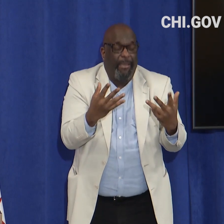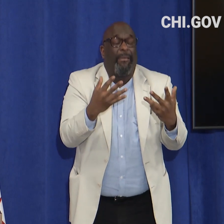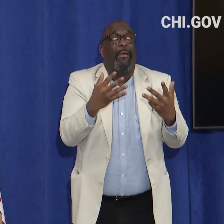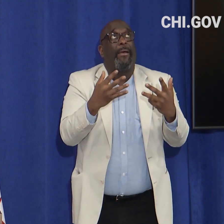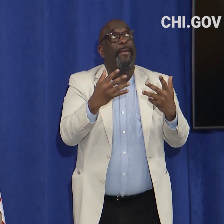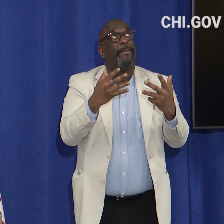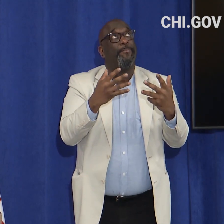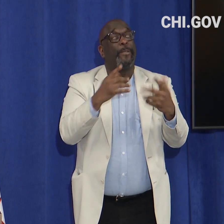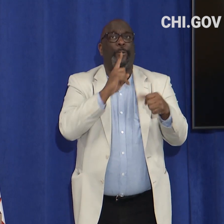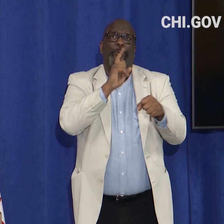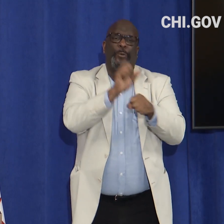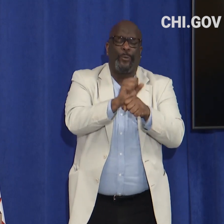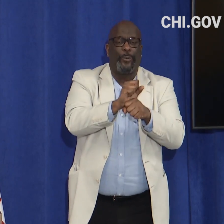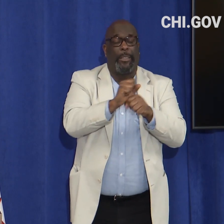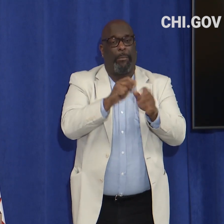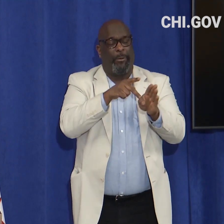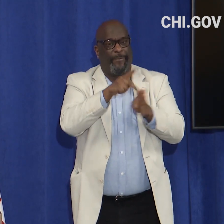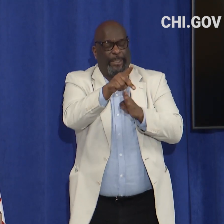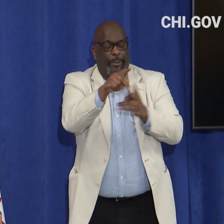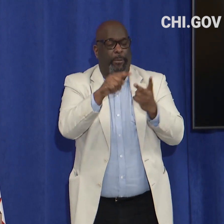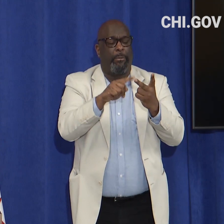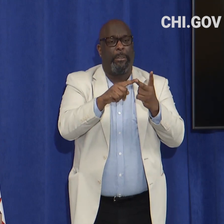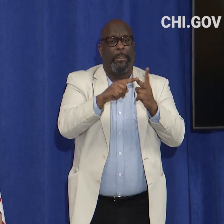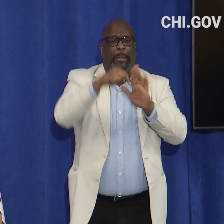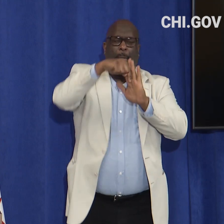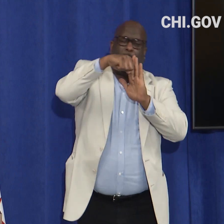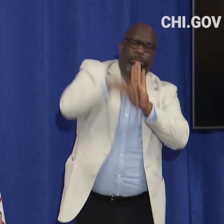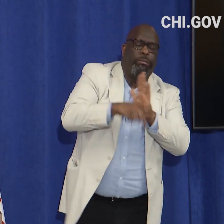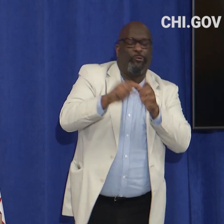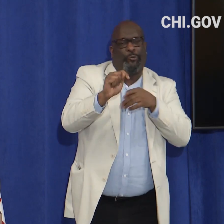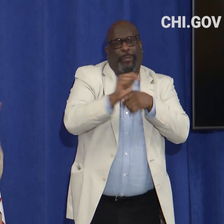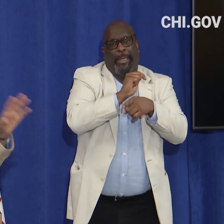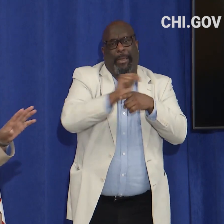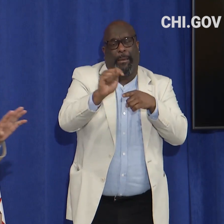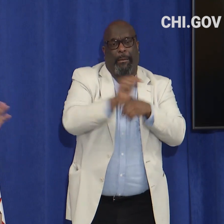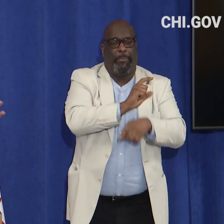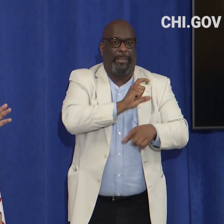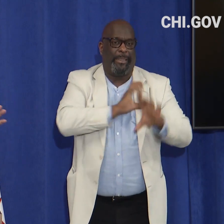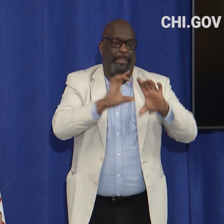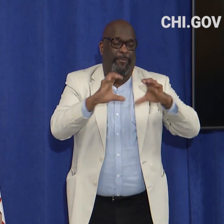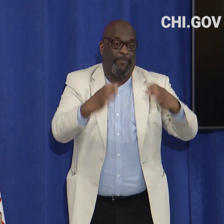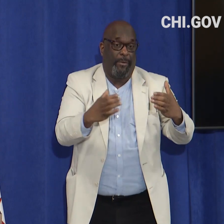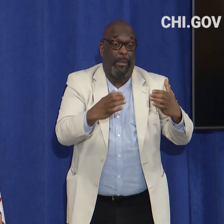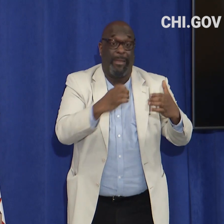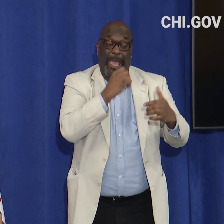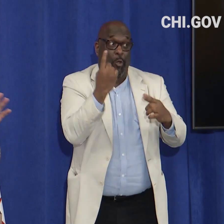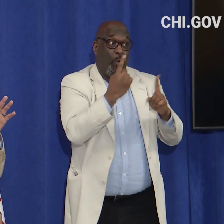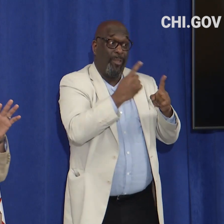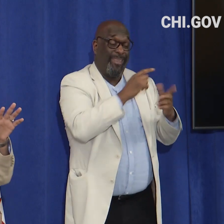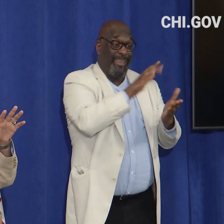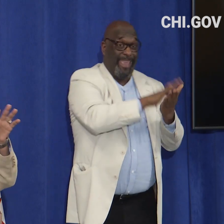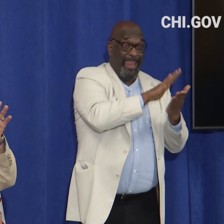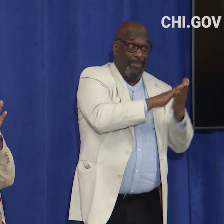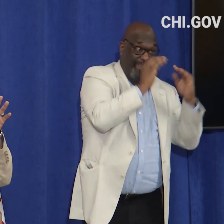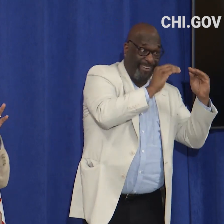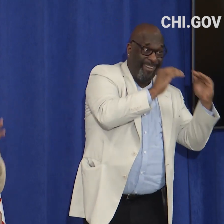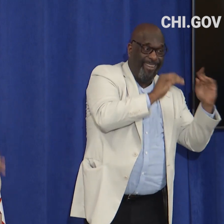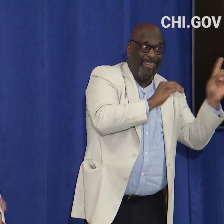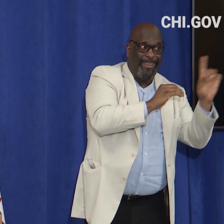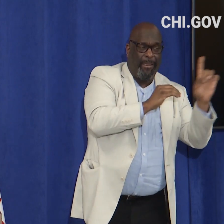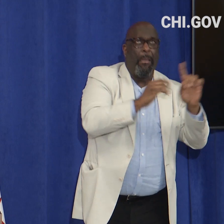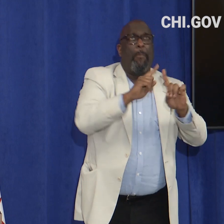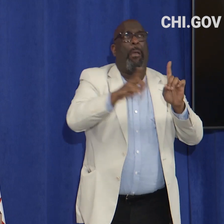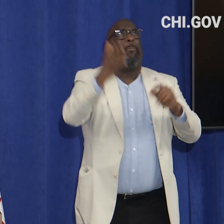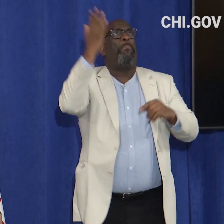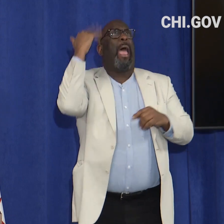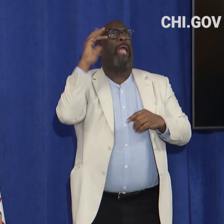truly professional, well-trained police force, not just from the academy. You know, I said this back